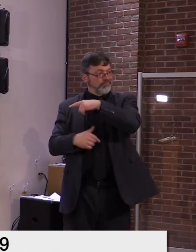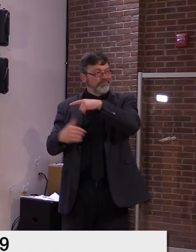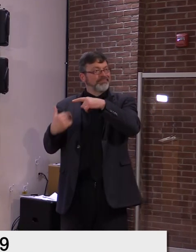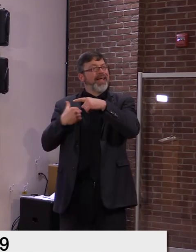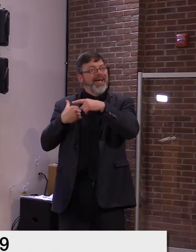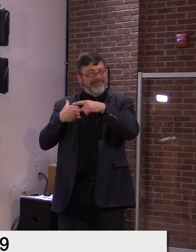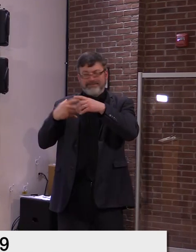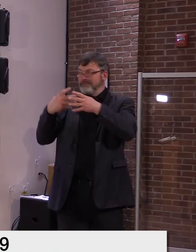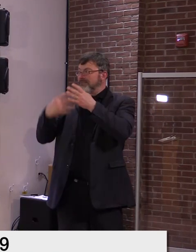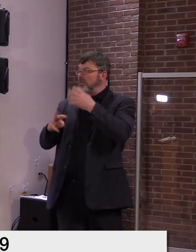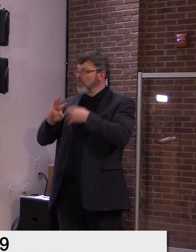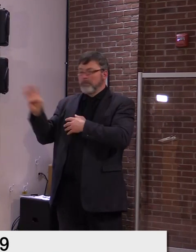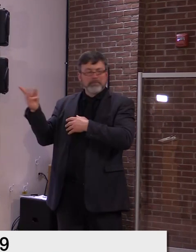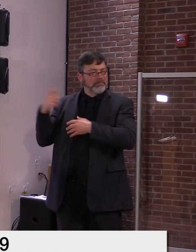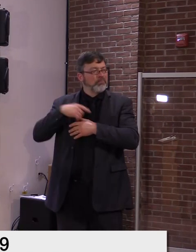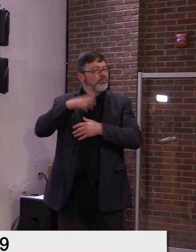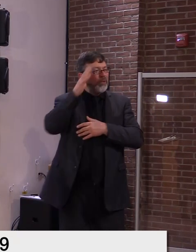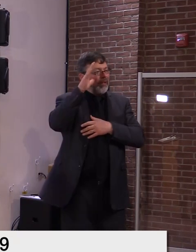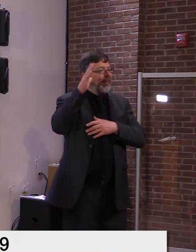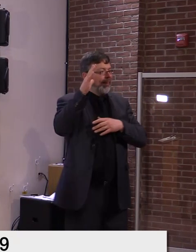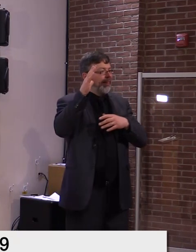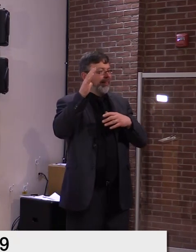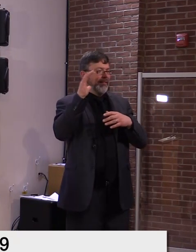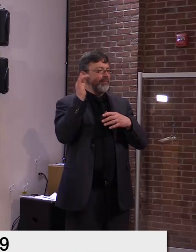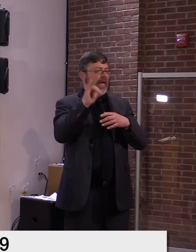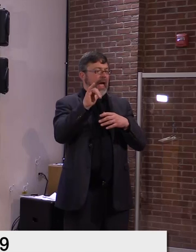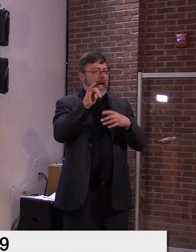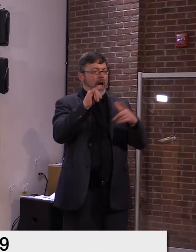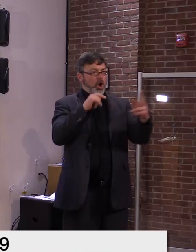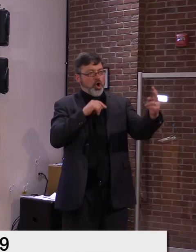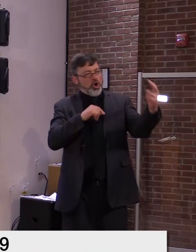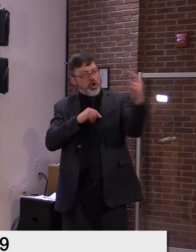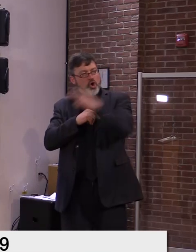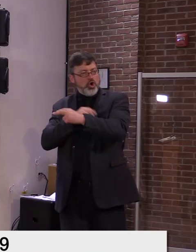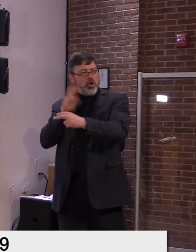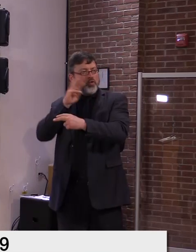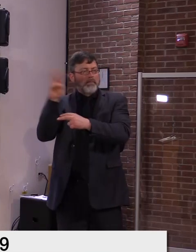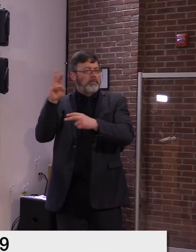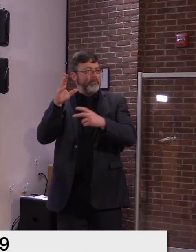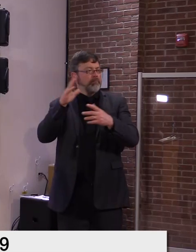the go-to initial place to take a look at